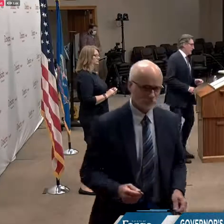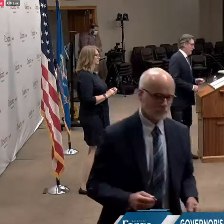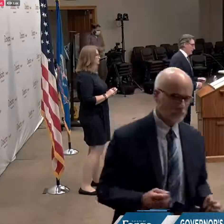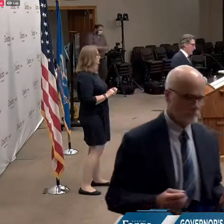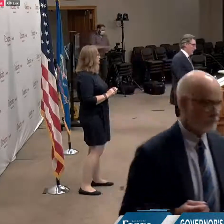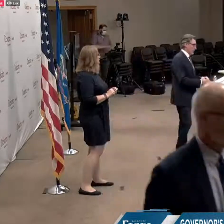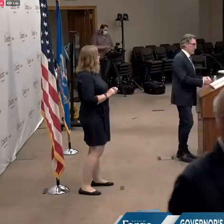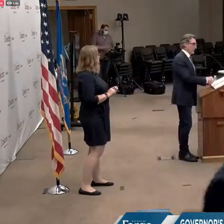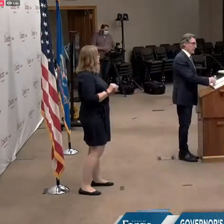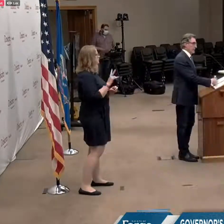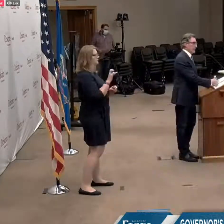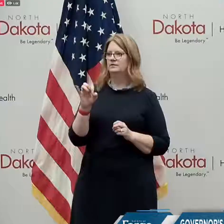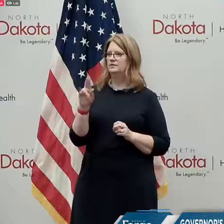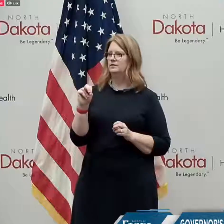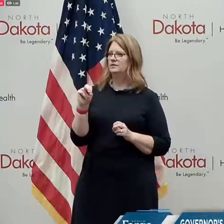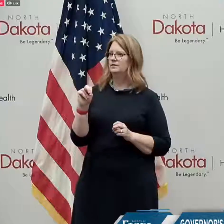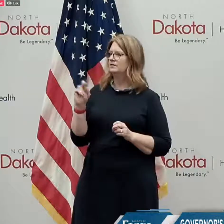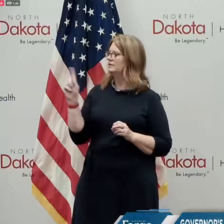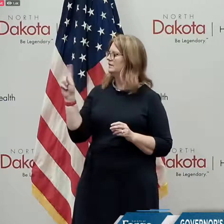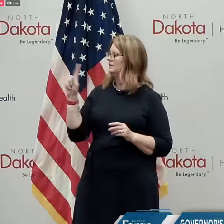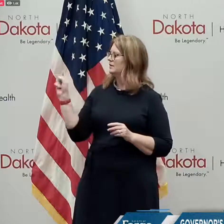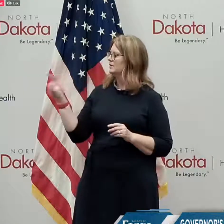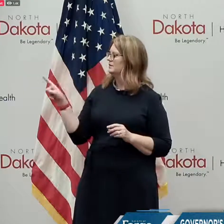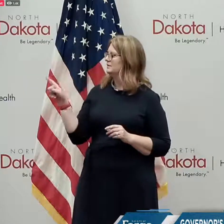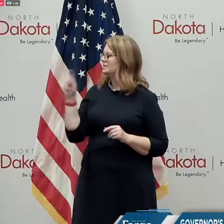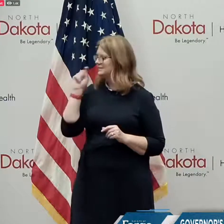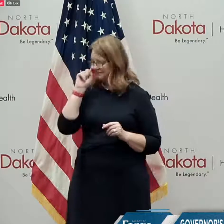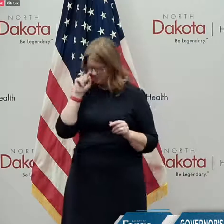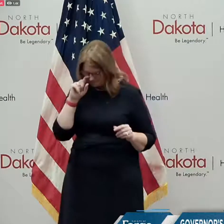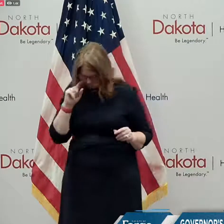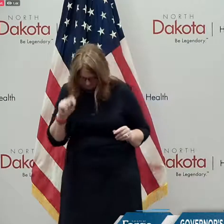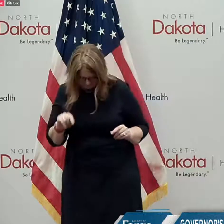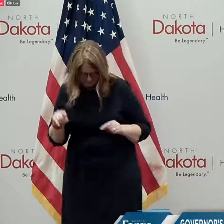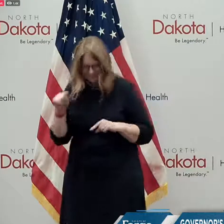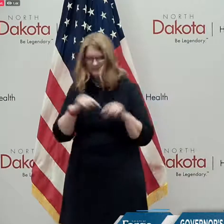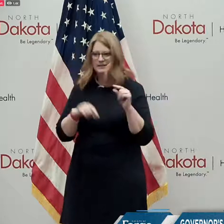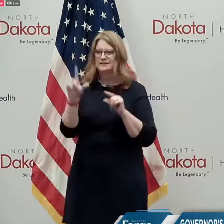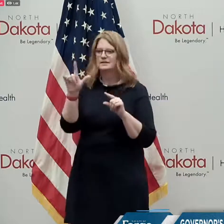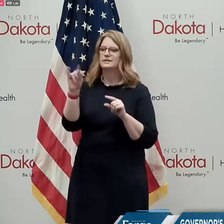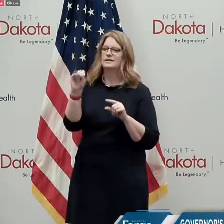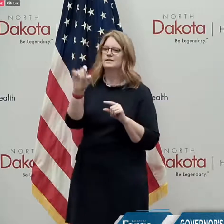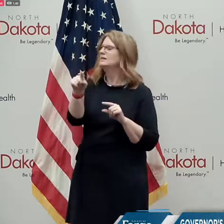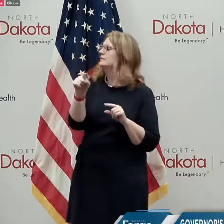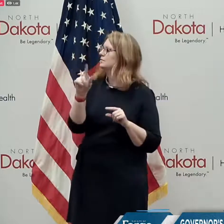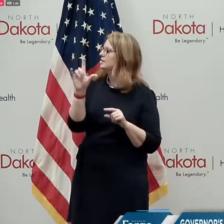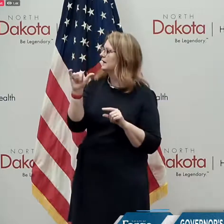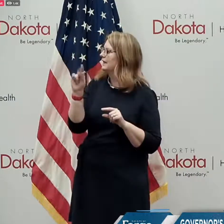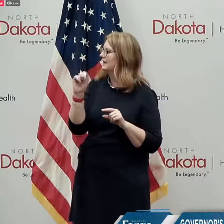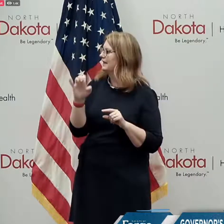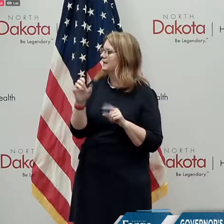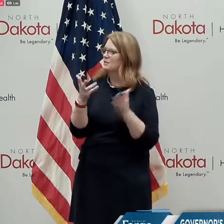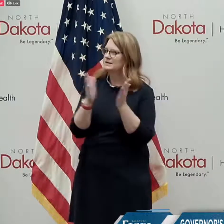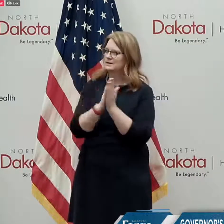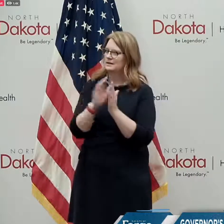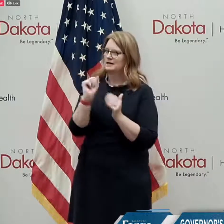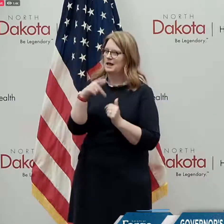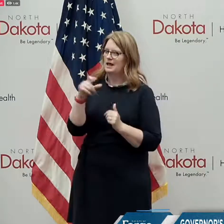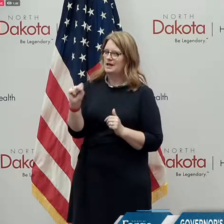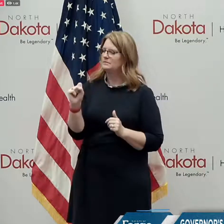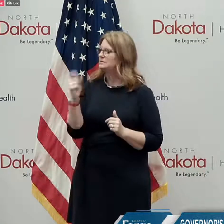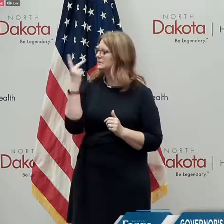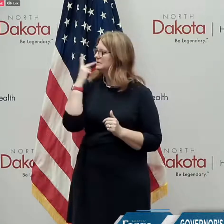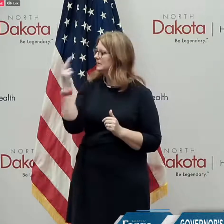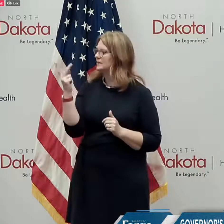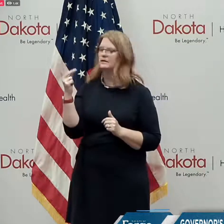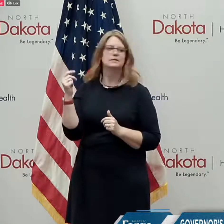Vern, I've got a follow-up question. So I think it relates back to Lane's thing. When Lane was asking about the apps that he's seeing on